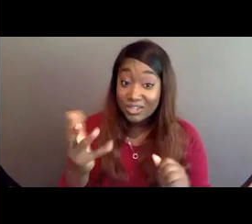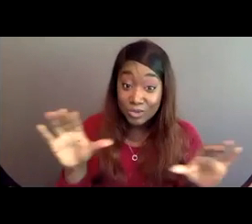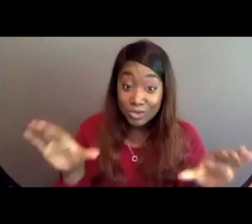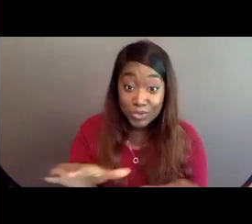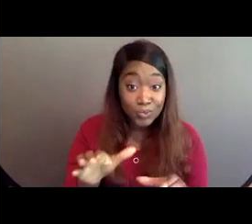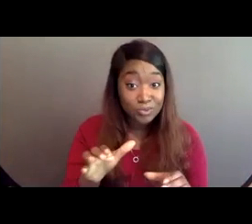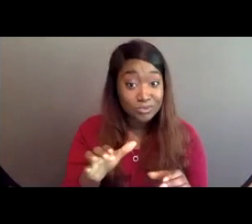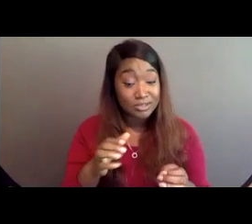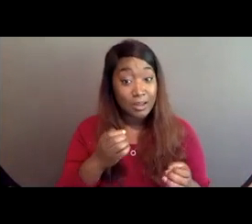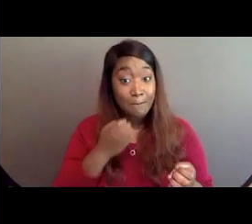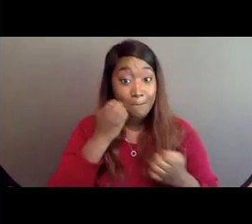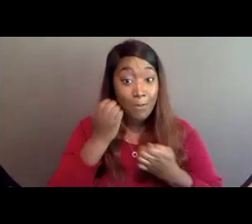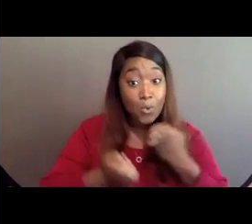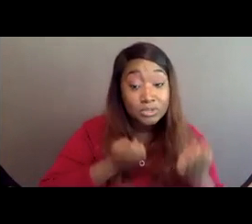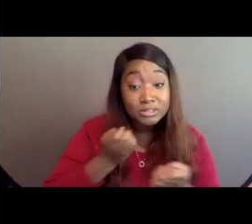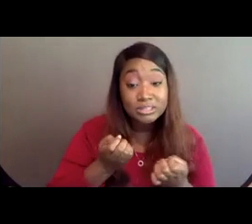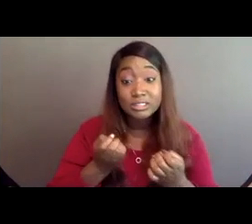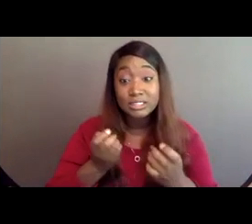physically,